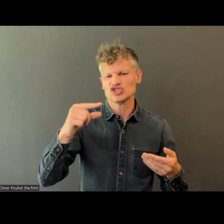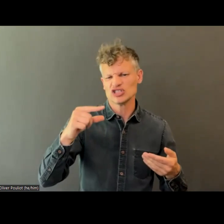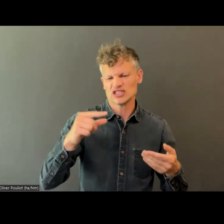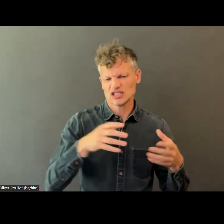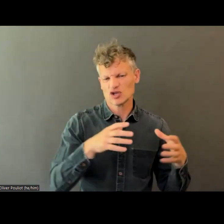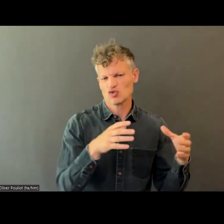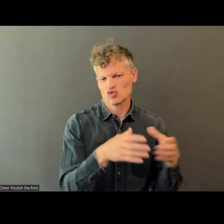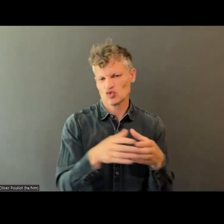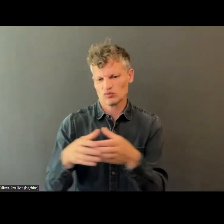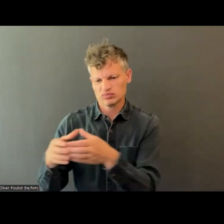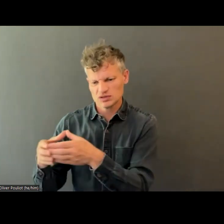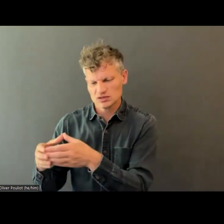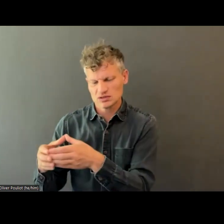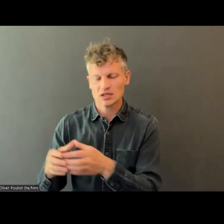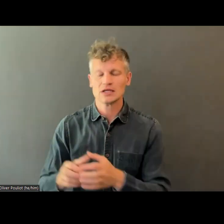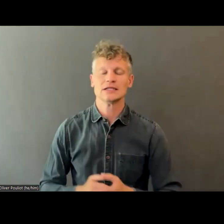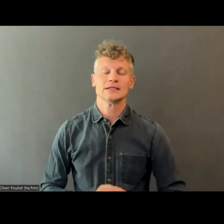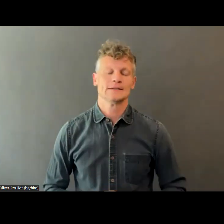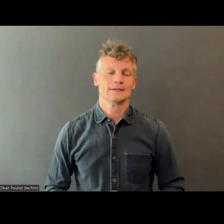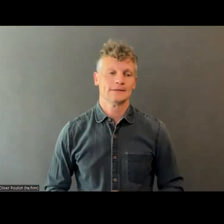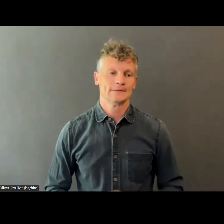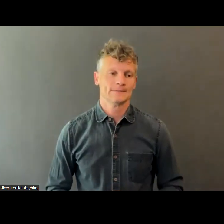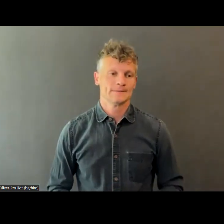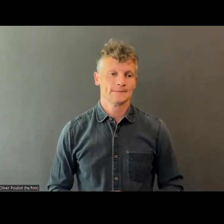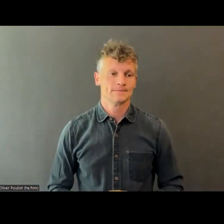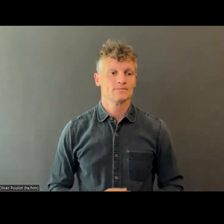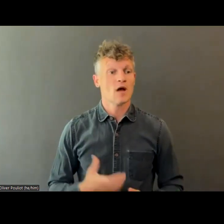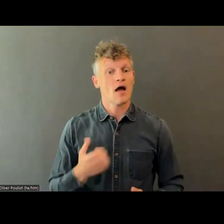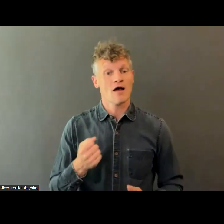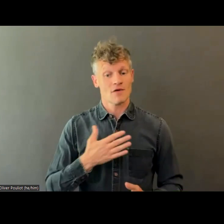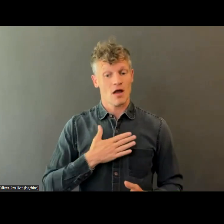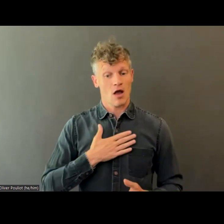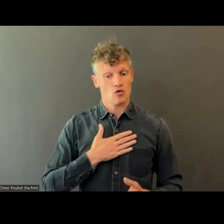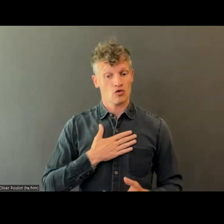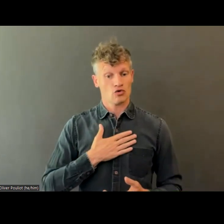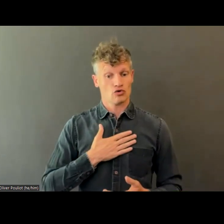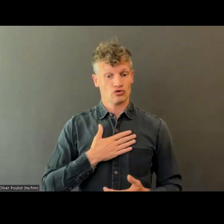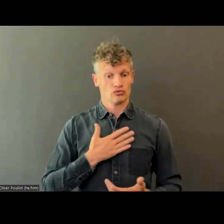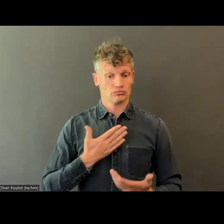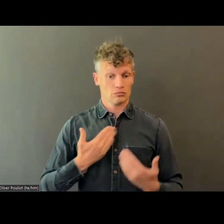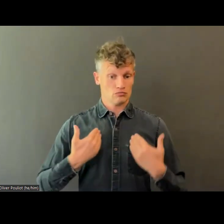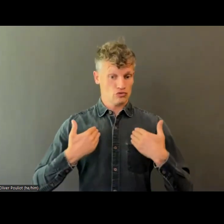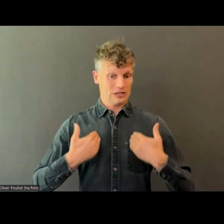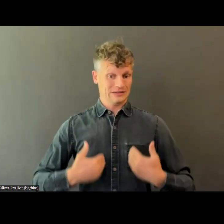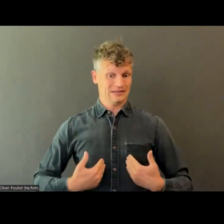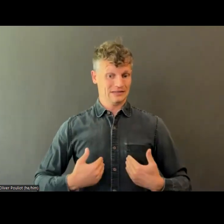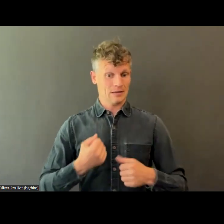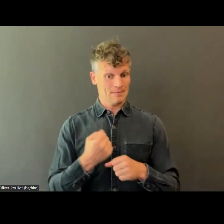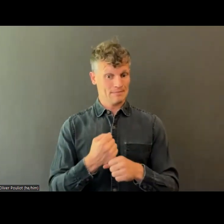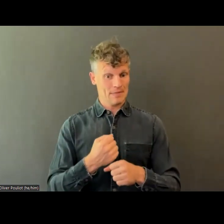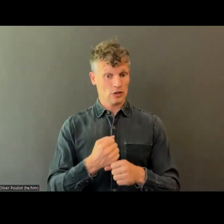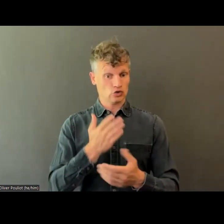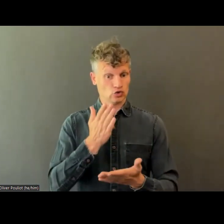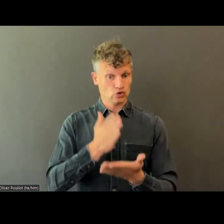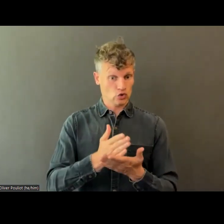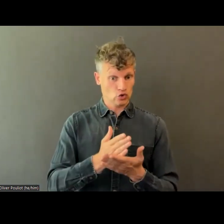expanding our footprint and operations in South Asia. And yeah, we had to work very closely with